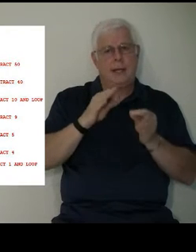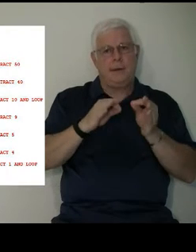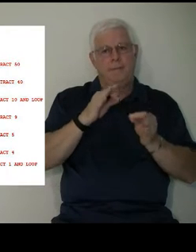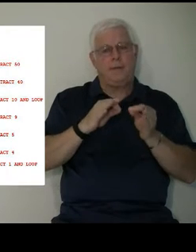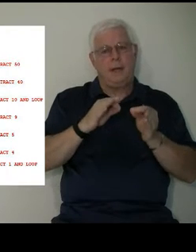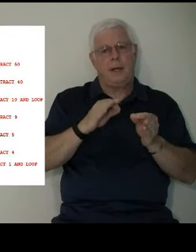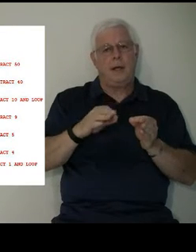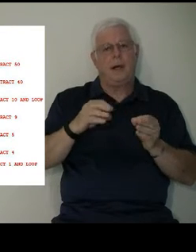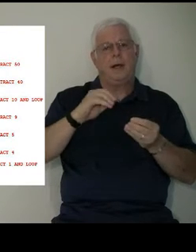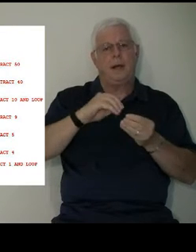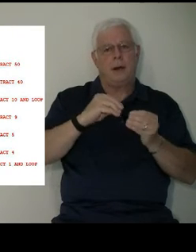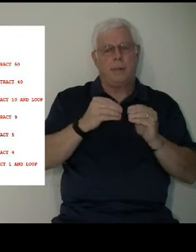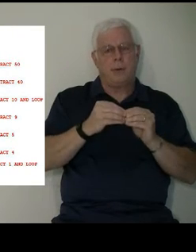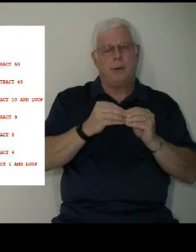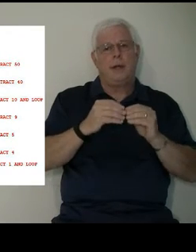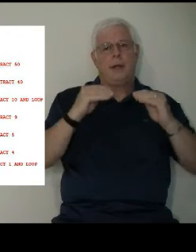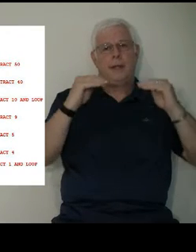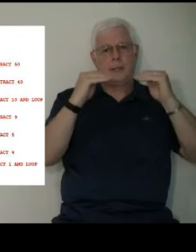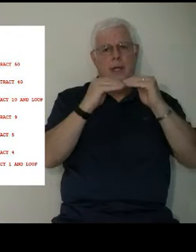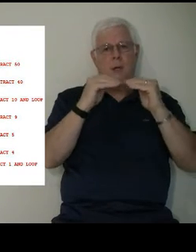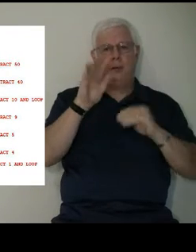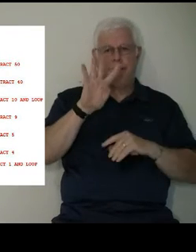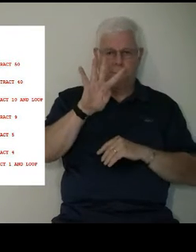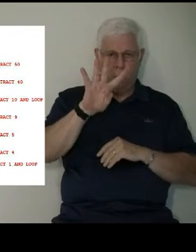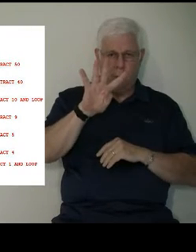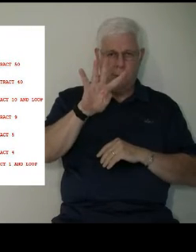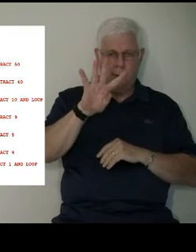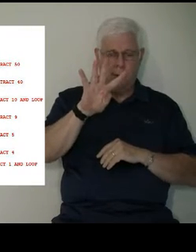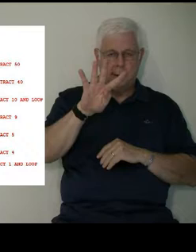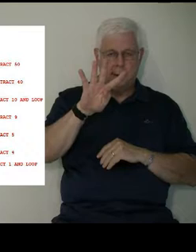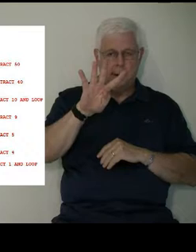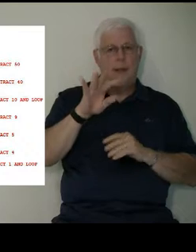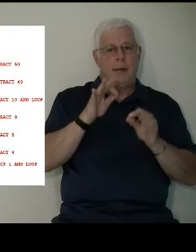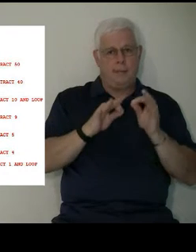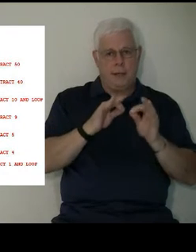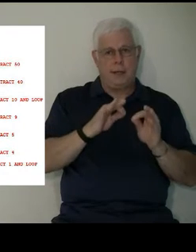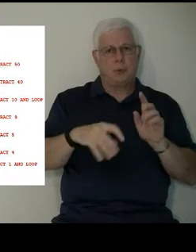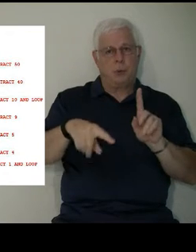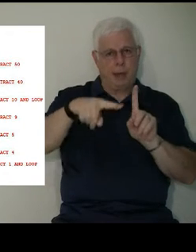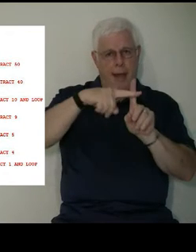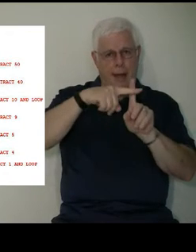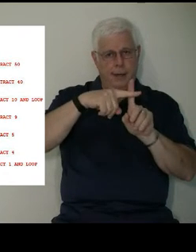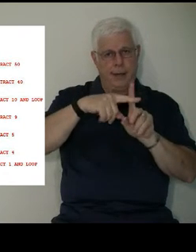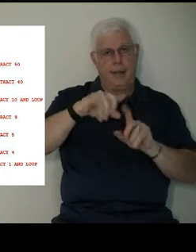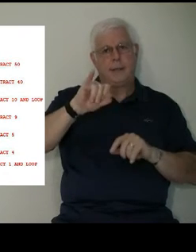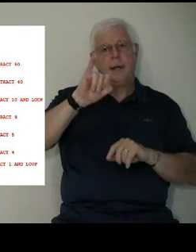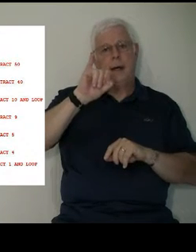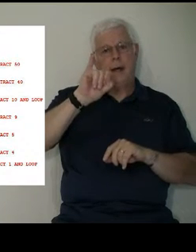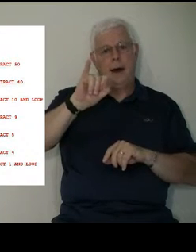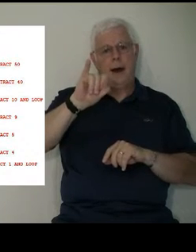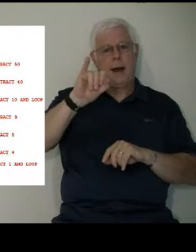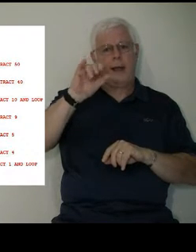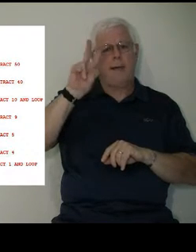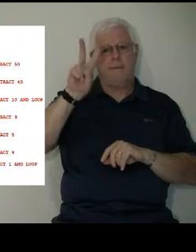if the number is equal to 4. If it is, we're going to concatenate an